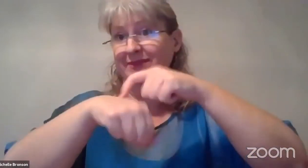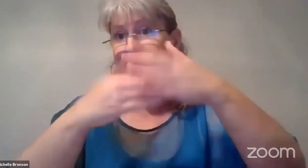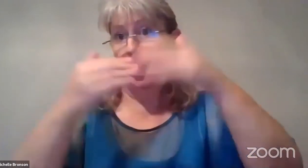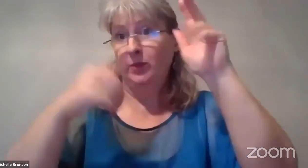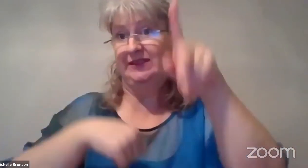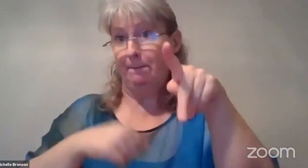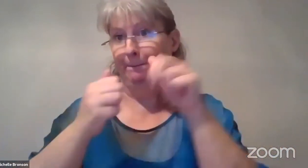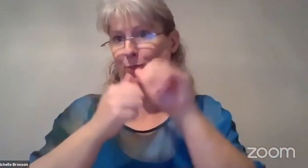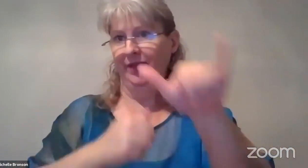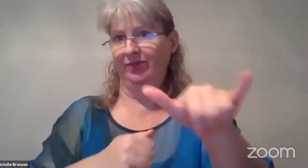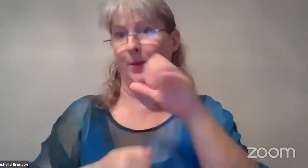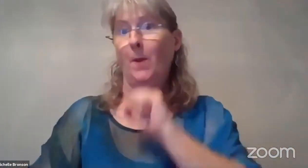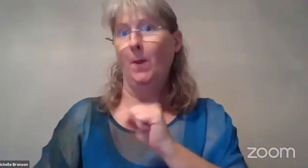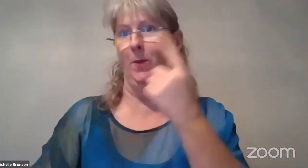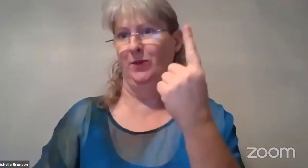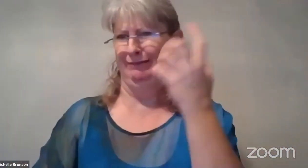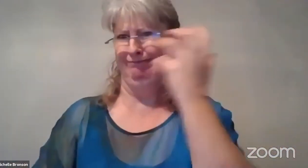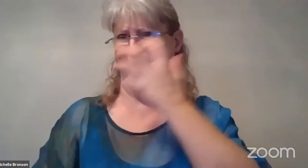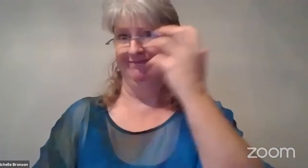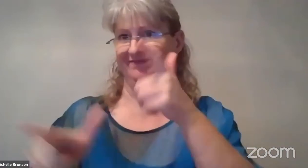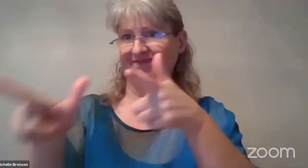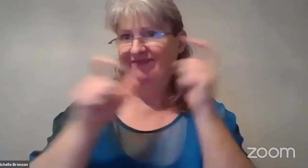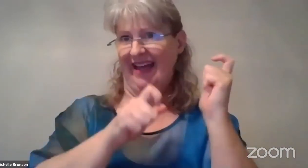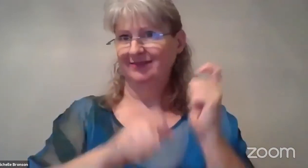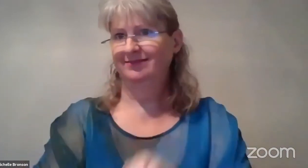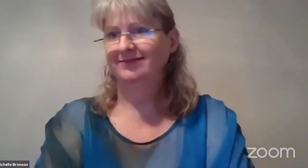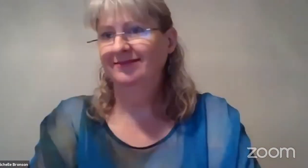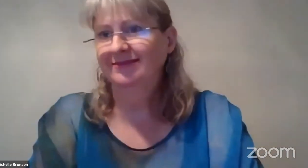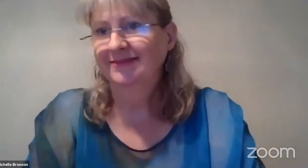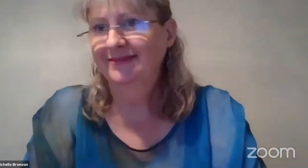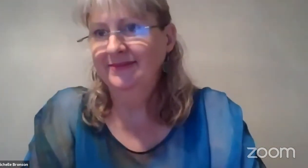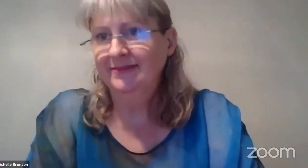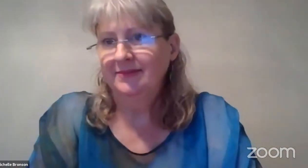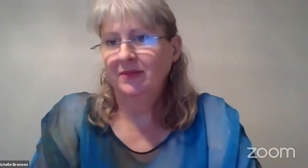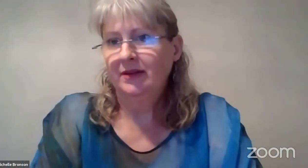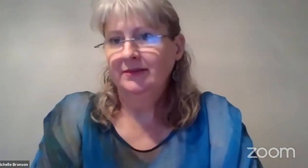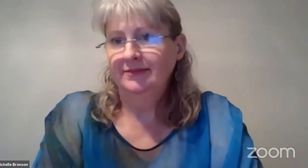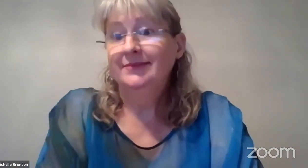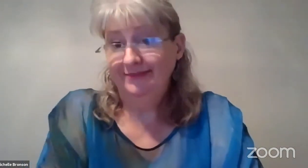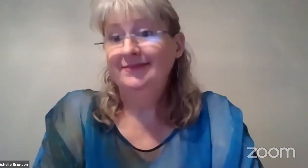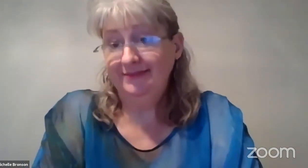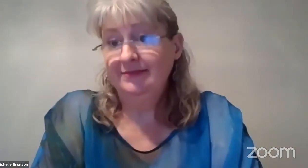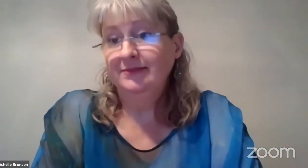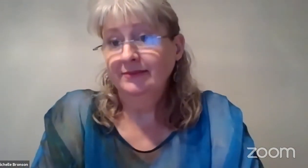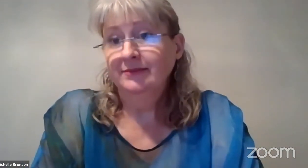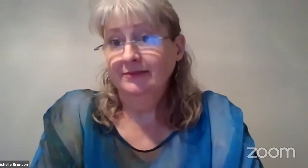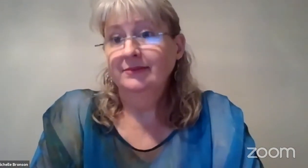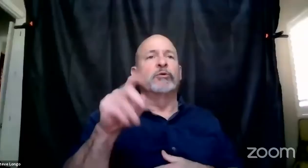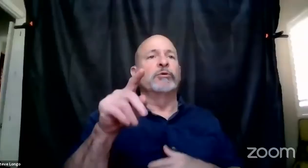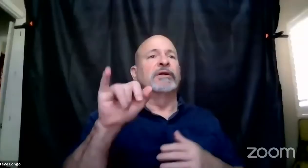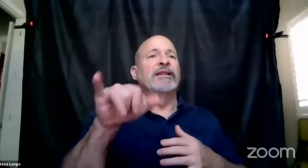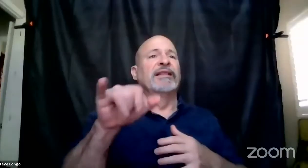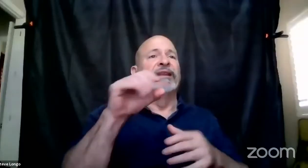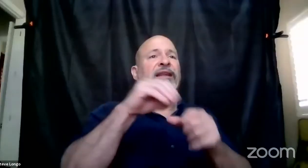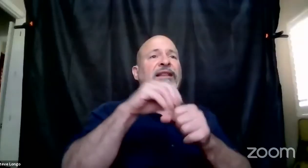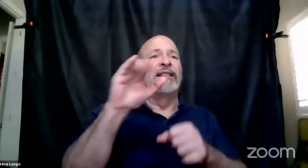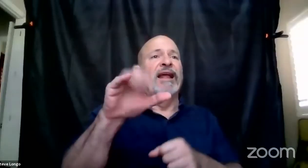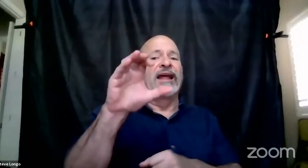strategic goals, but we are almost up with our time with the old plan. So yes, time has moved very